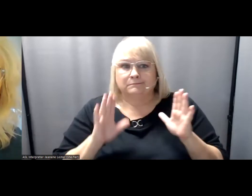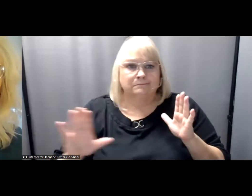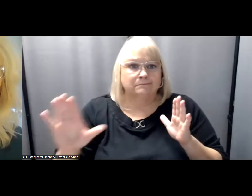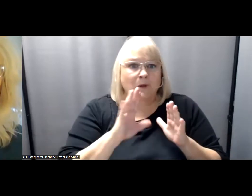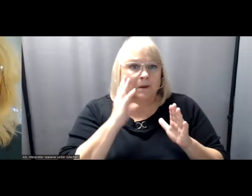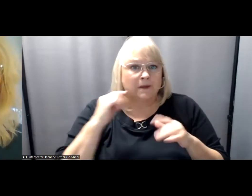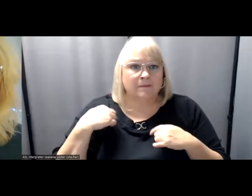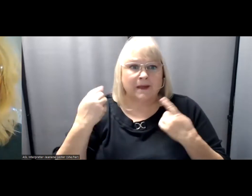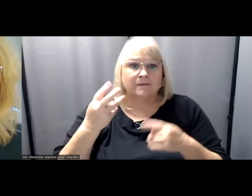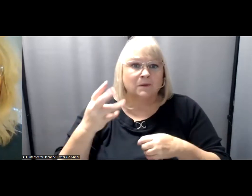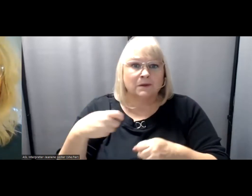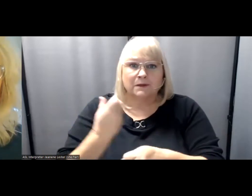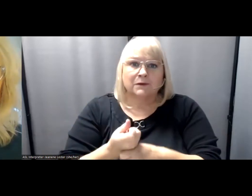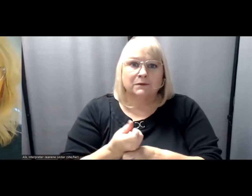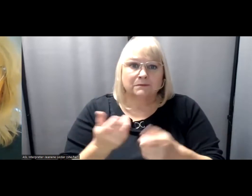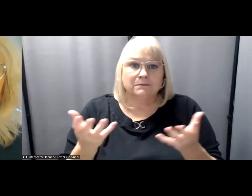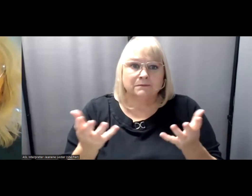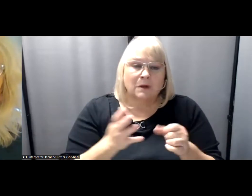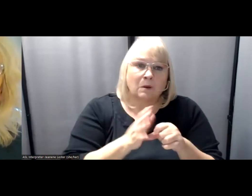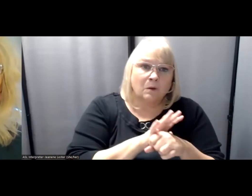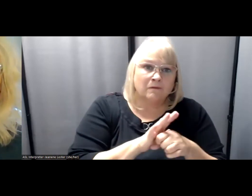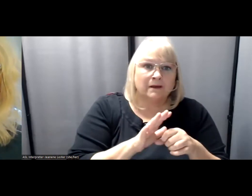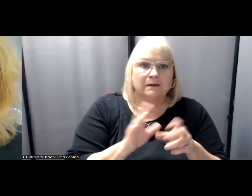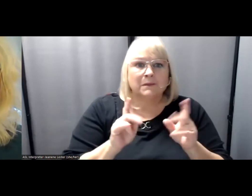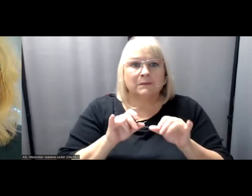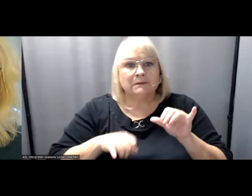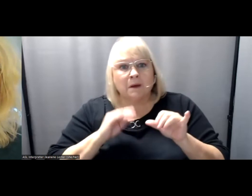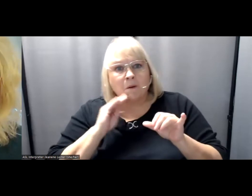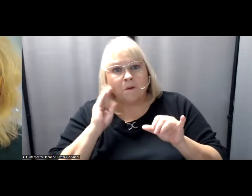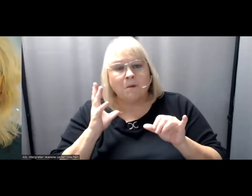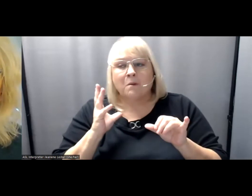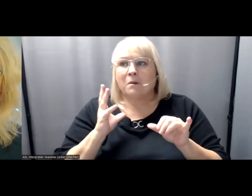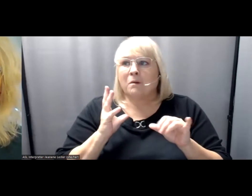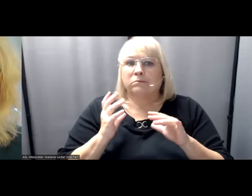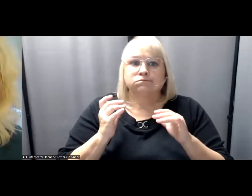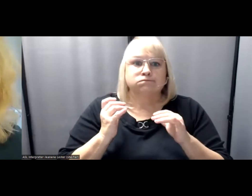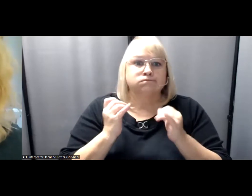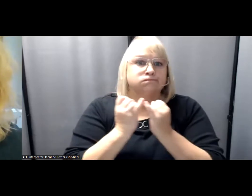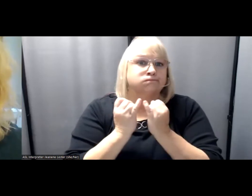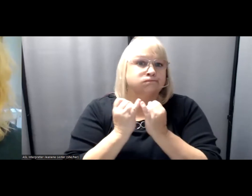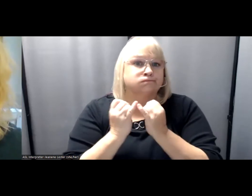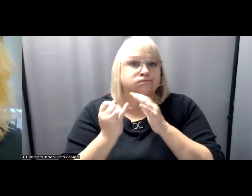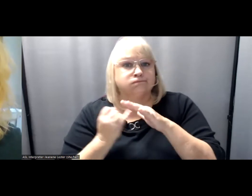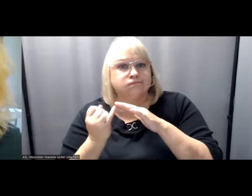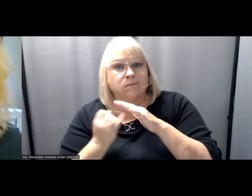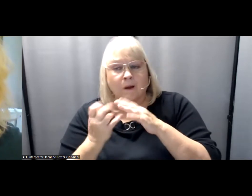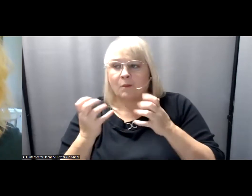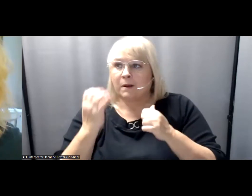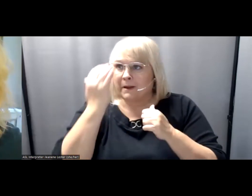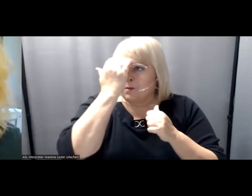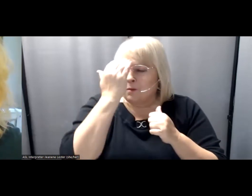we? Yeah. So we want to be aware and kind